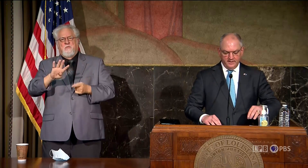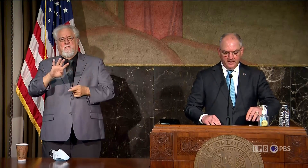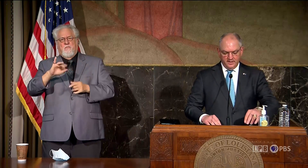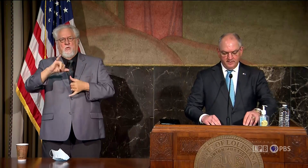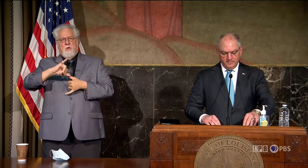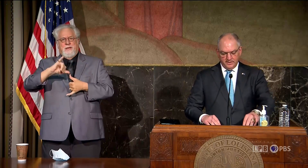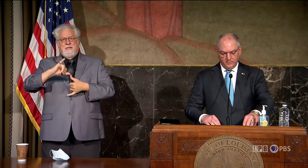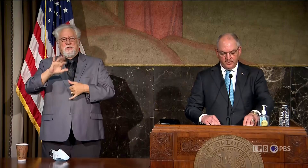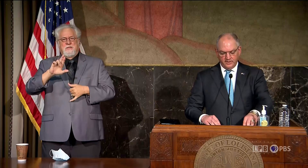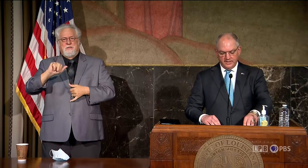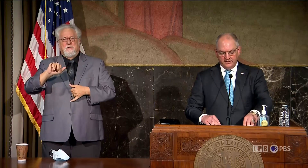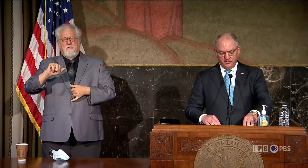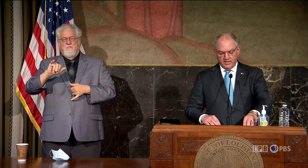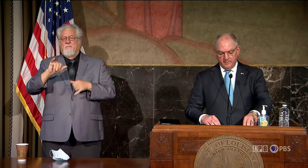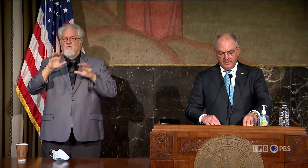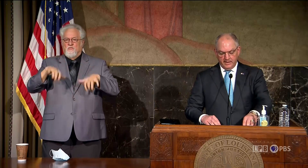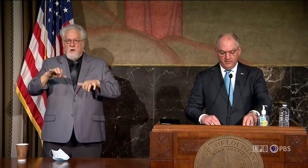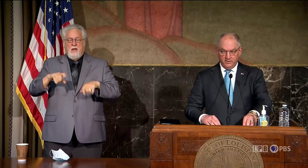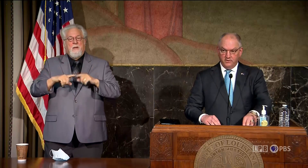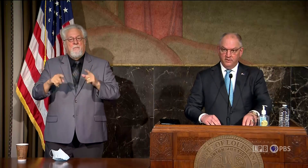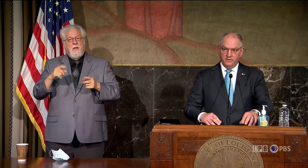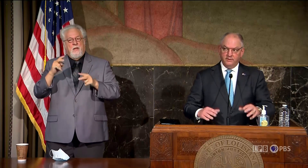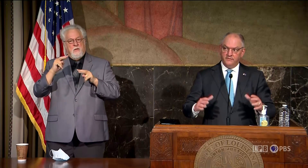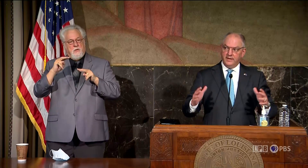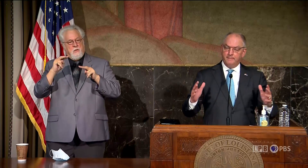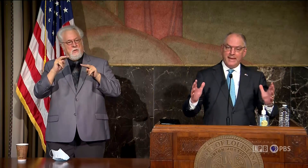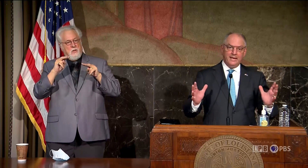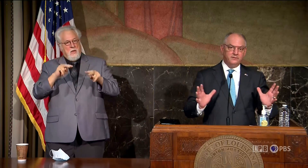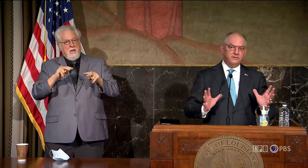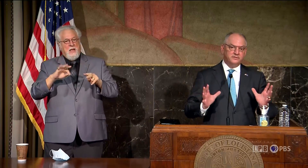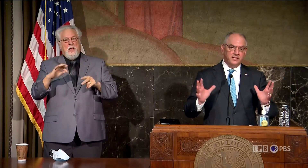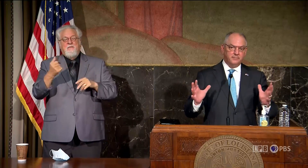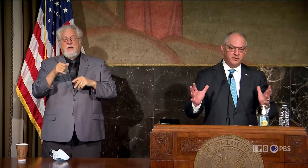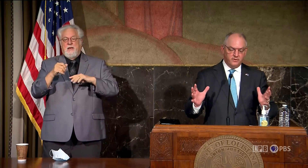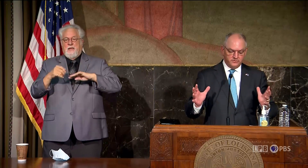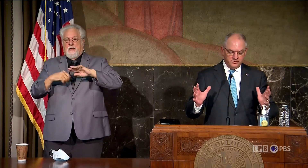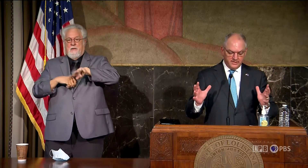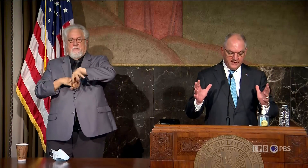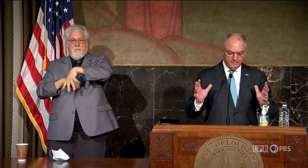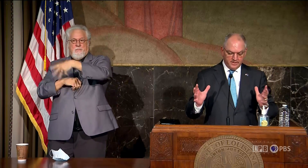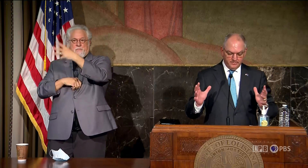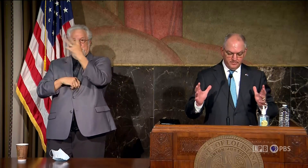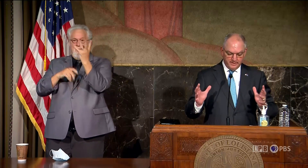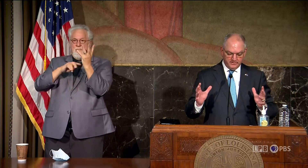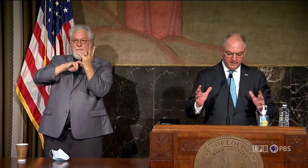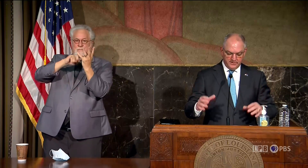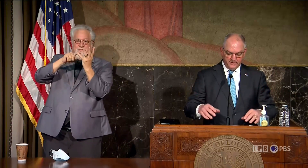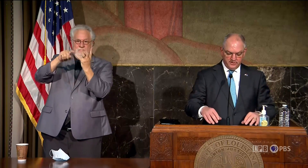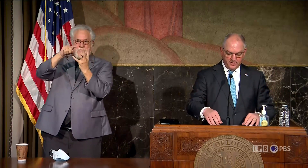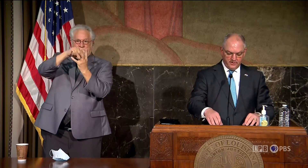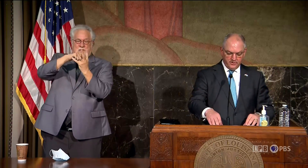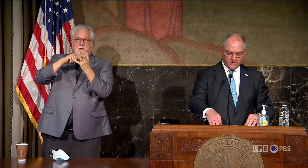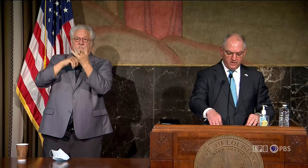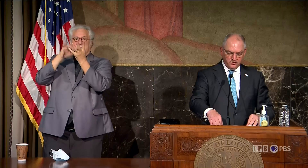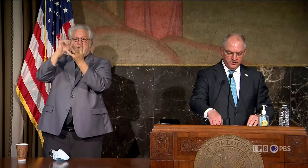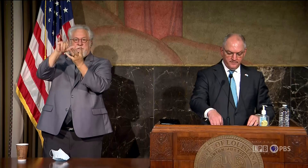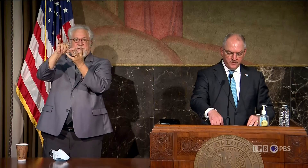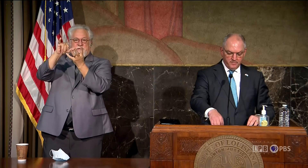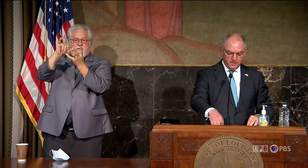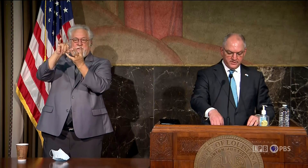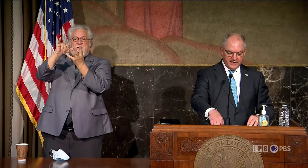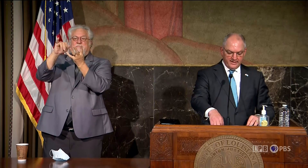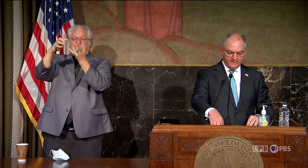state. But one of the things that we're keeping an eye on are if any bands set up across the state and become basically stationary could